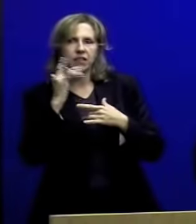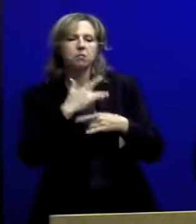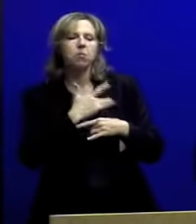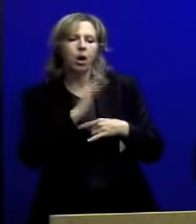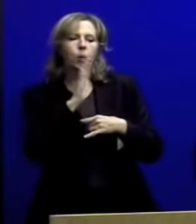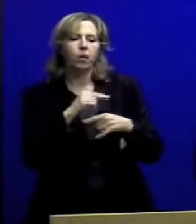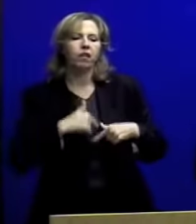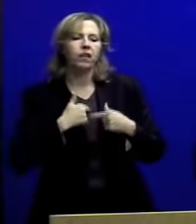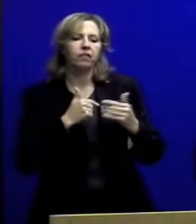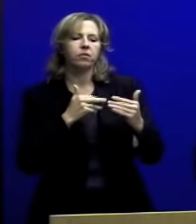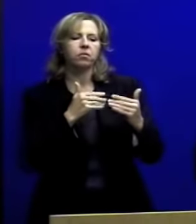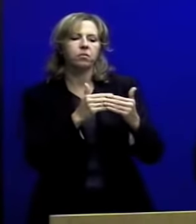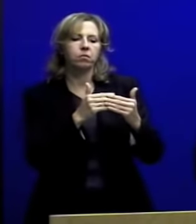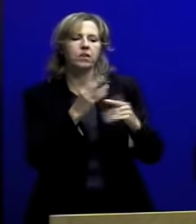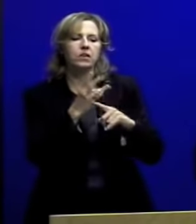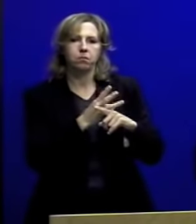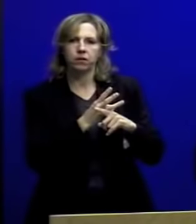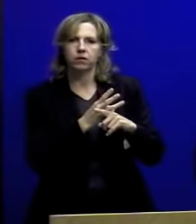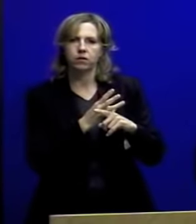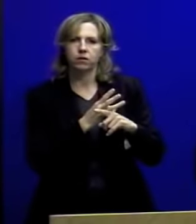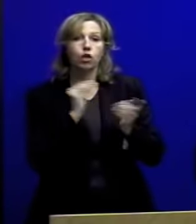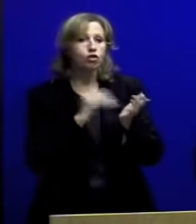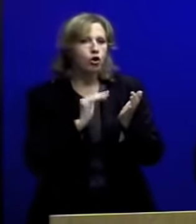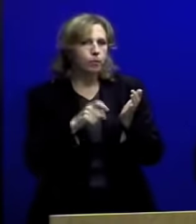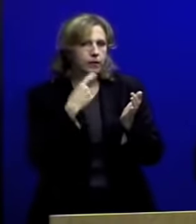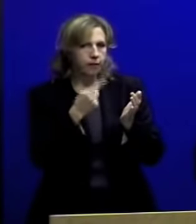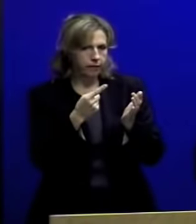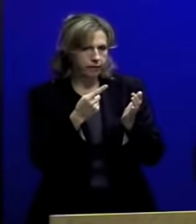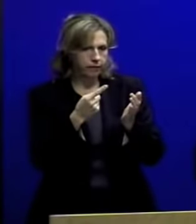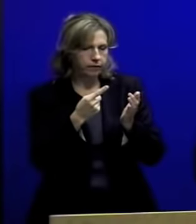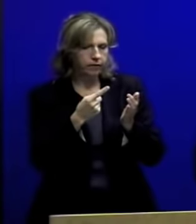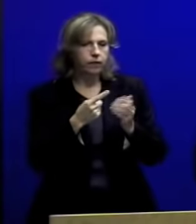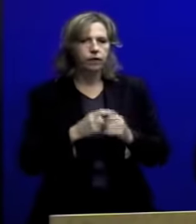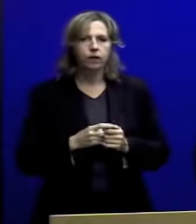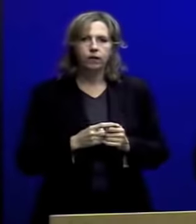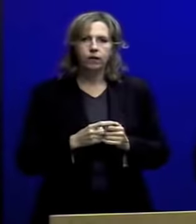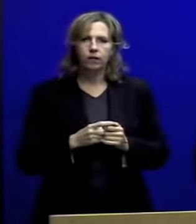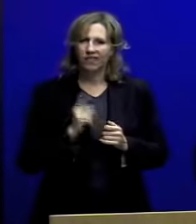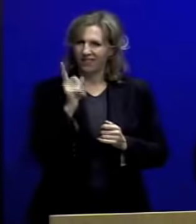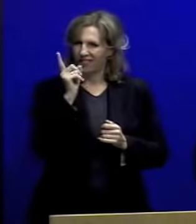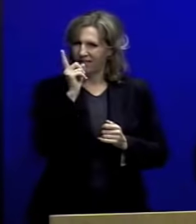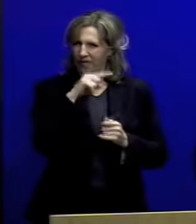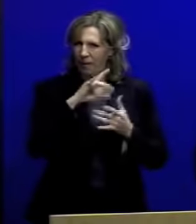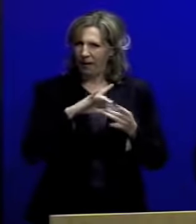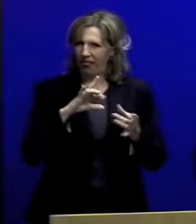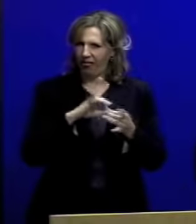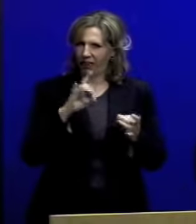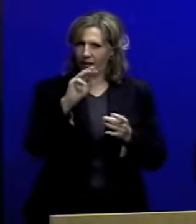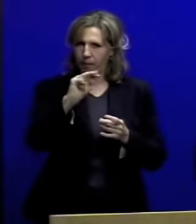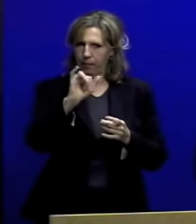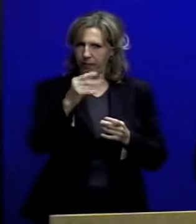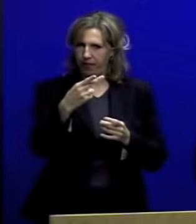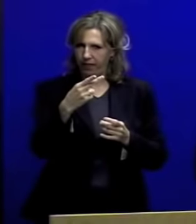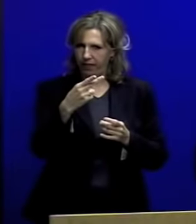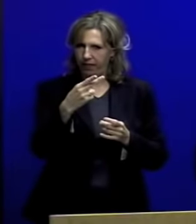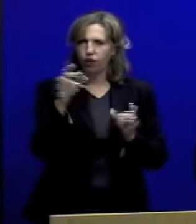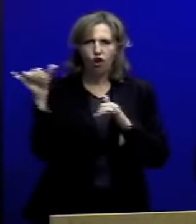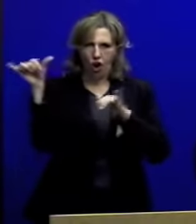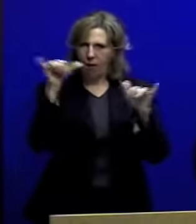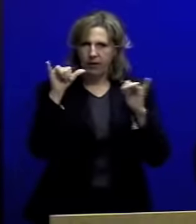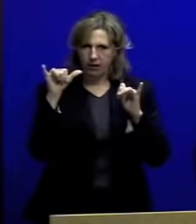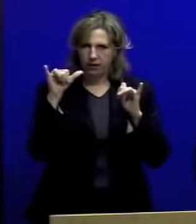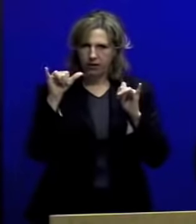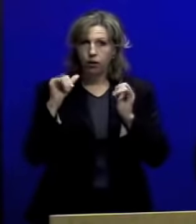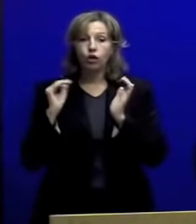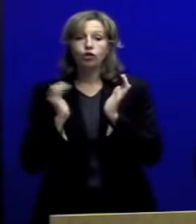One of the biggest myths about that is the doctor has to be sure that